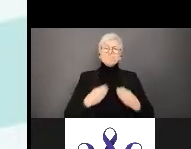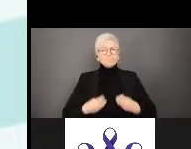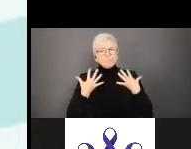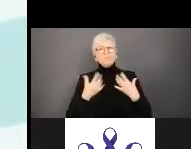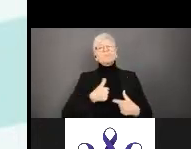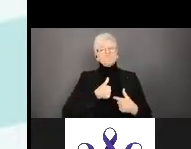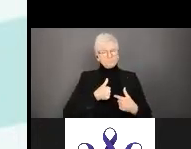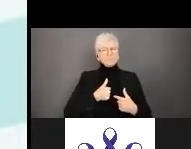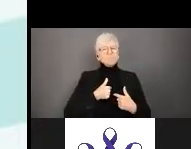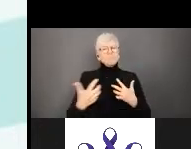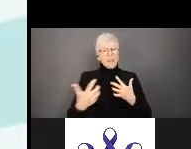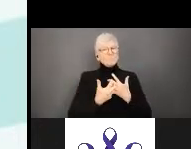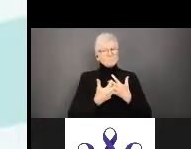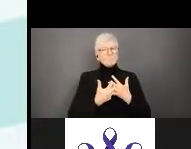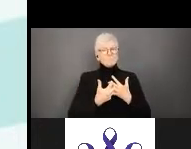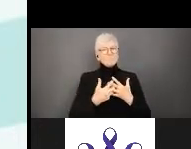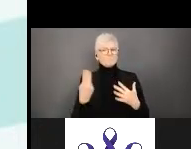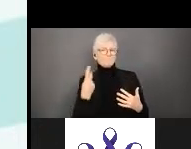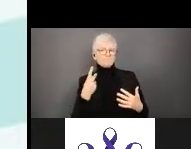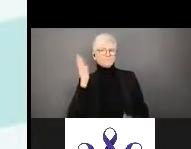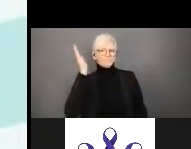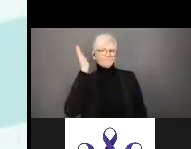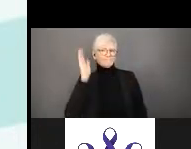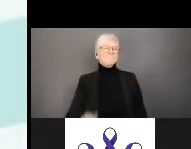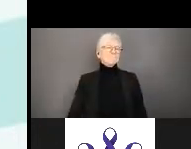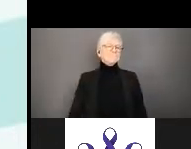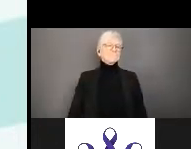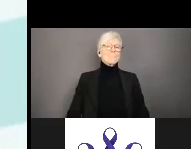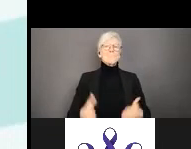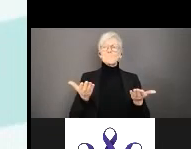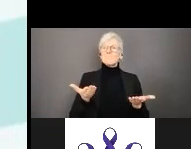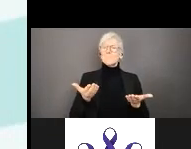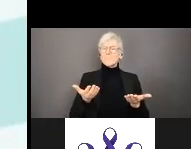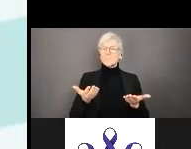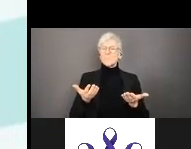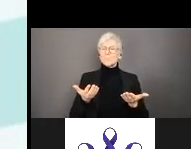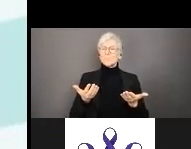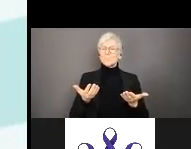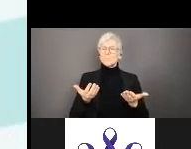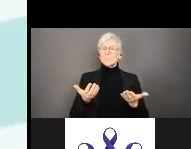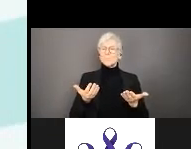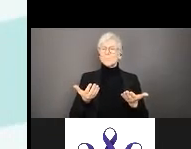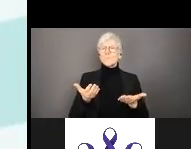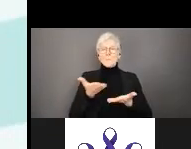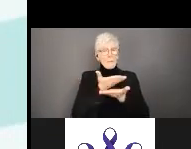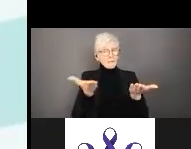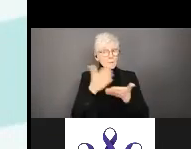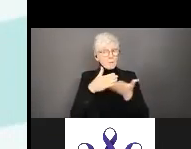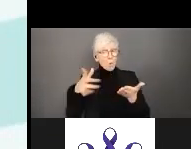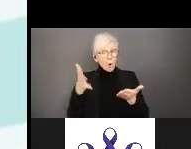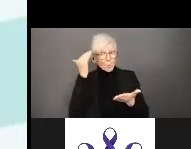with what we're going to talk about right now. So for those of you who might know already, last